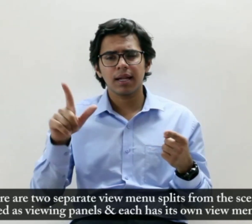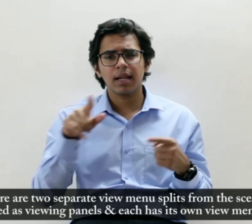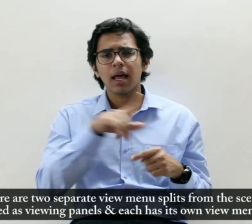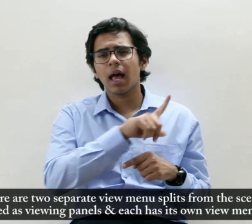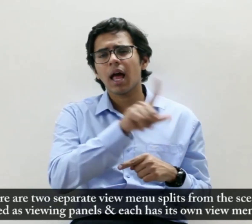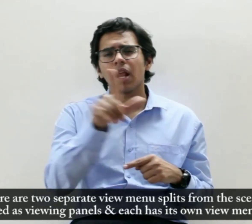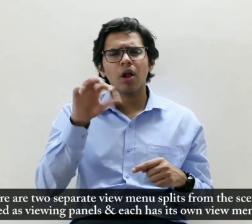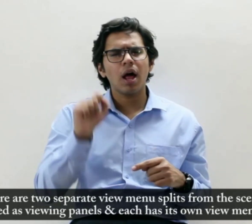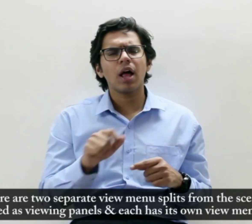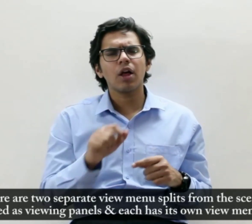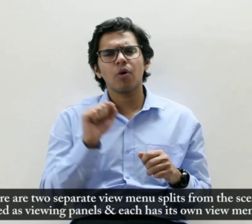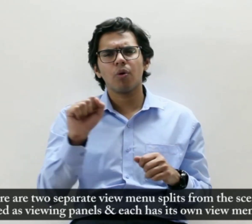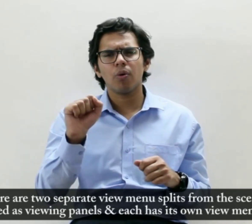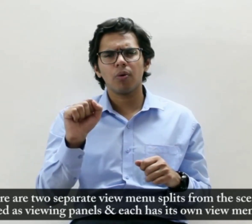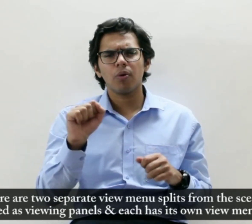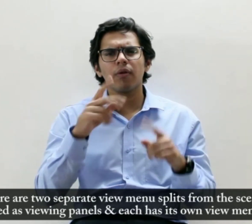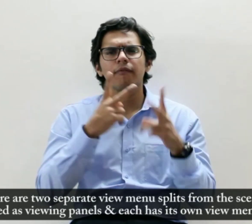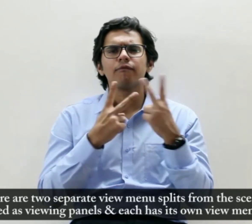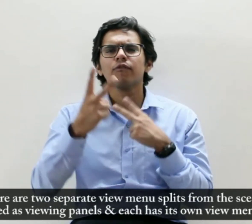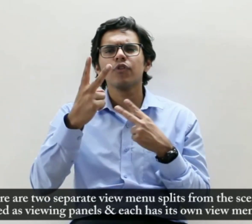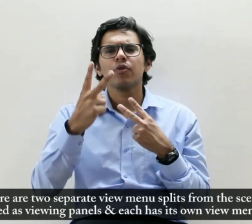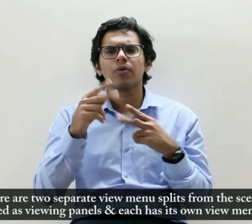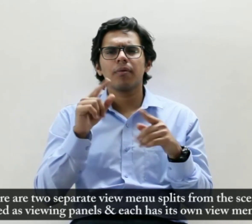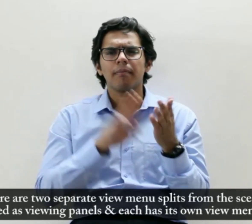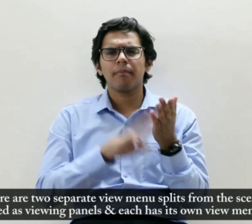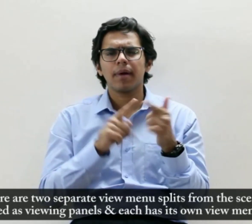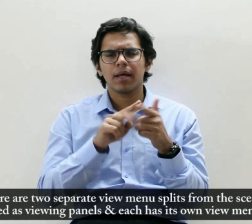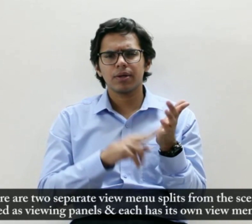each has its own view menu.